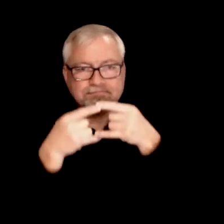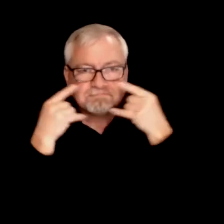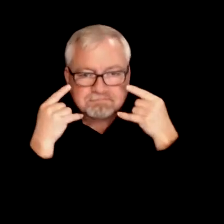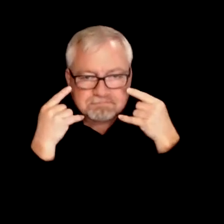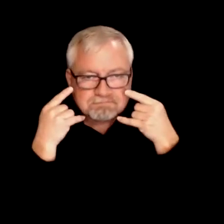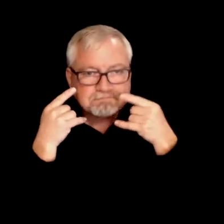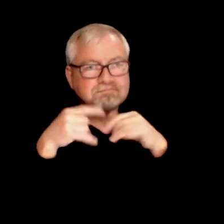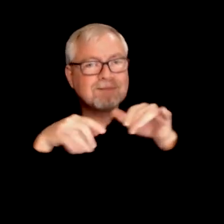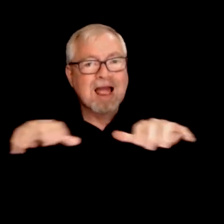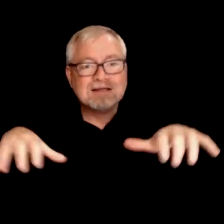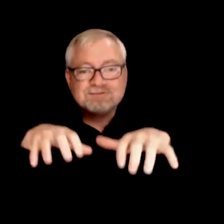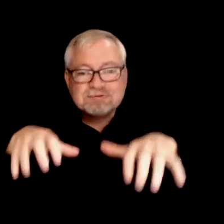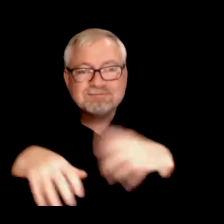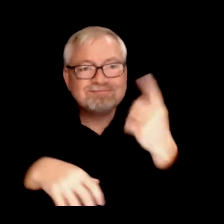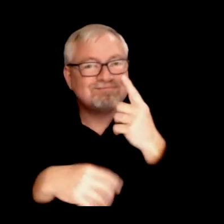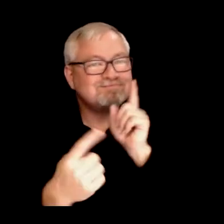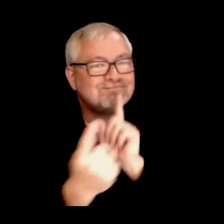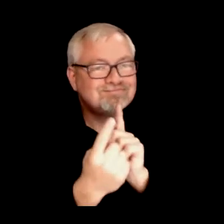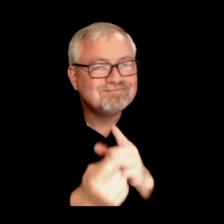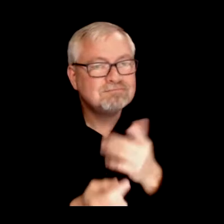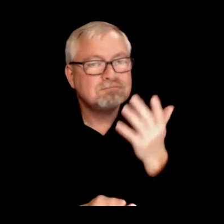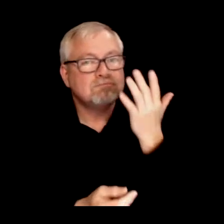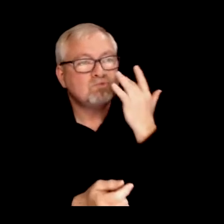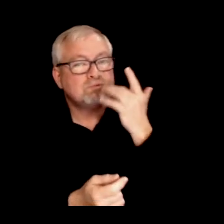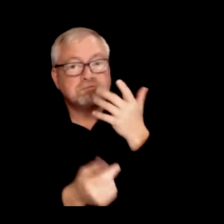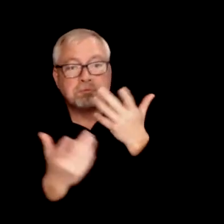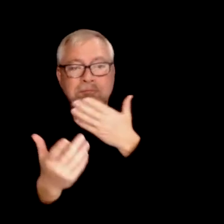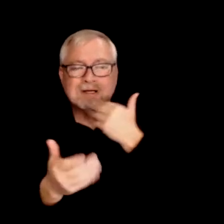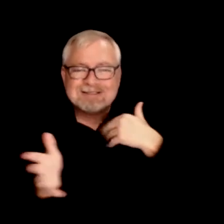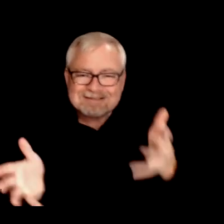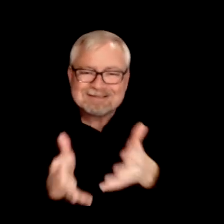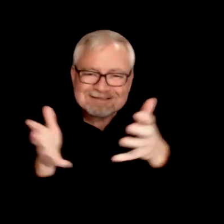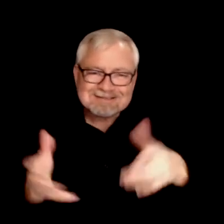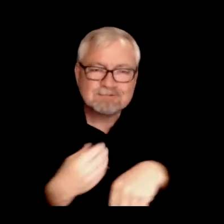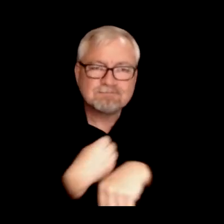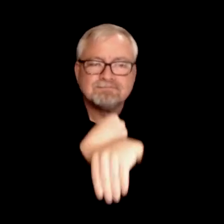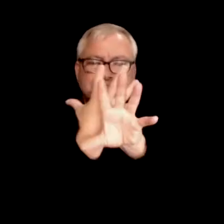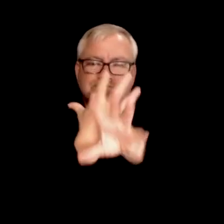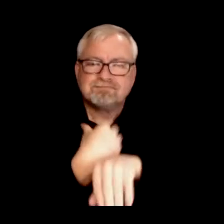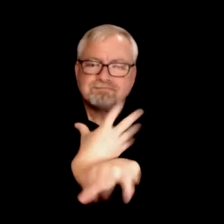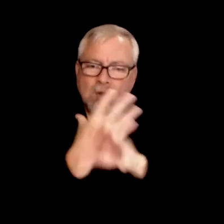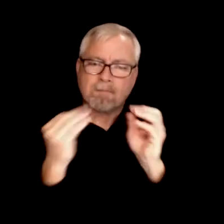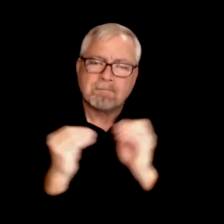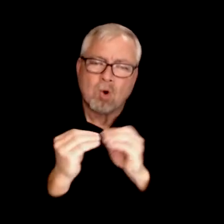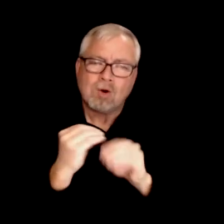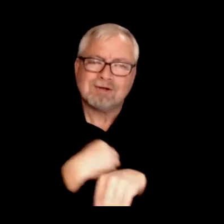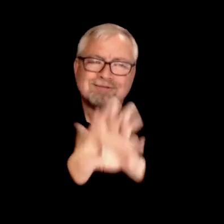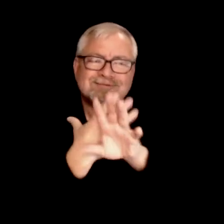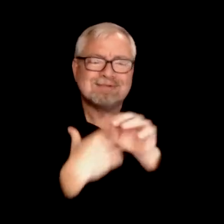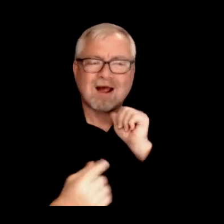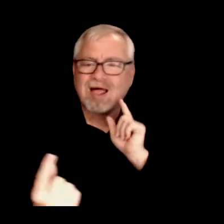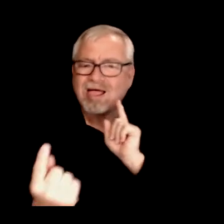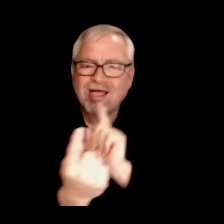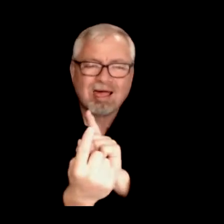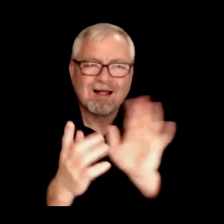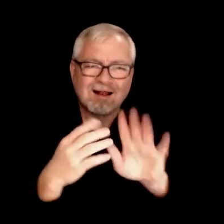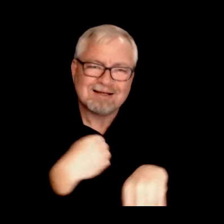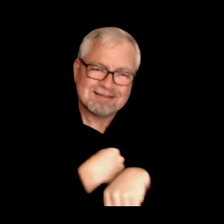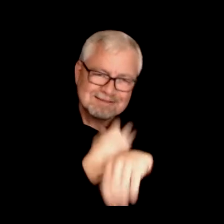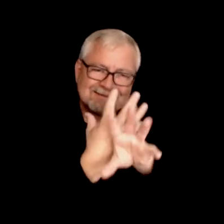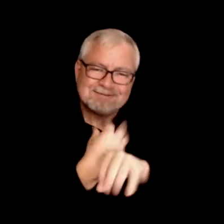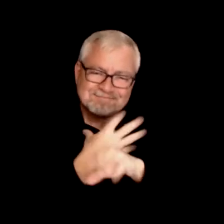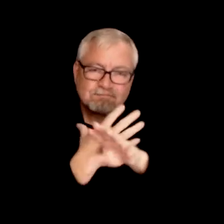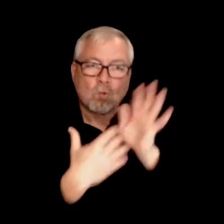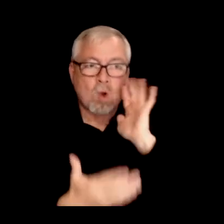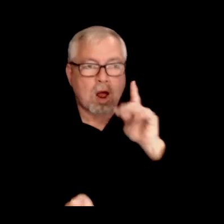stay connected with the people that you love. It's a good way to help keep everyone safe, but to have some